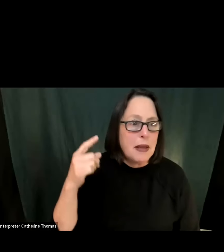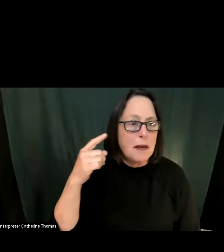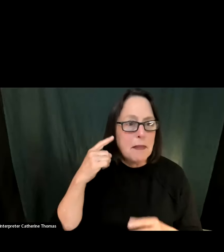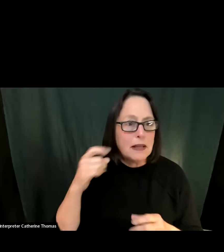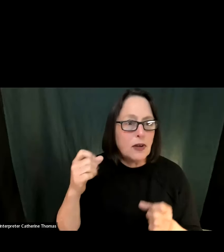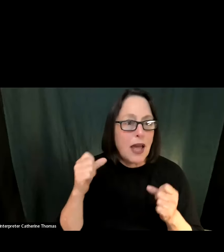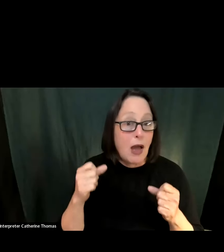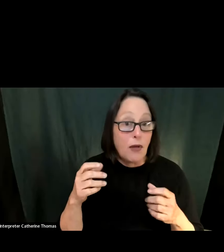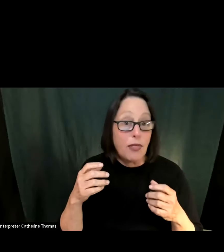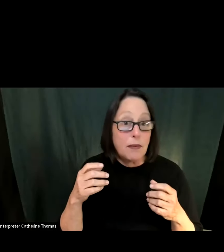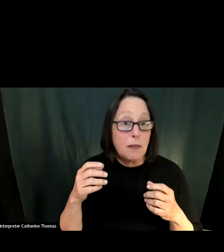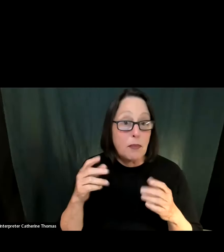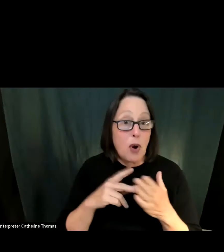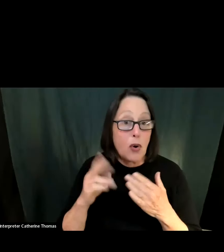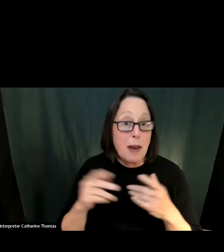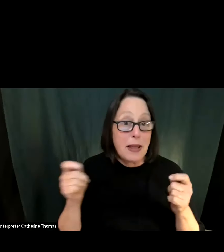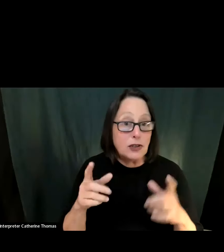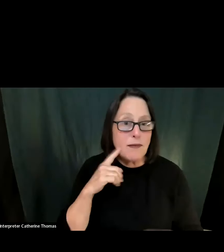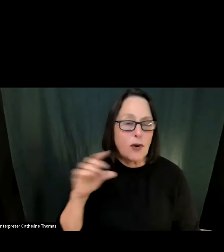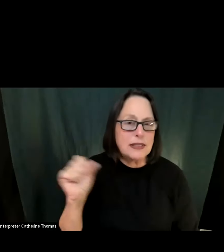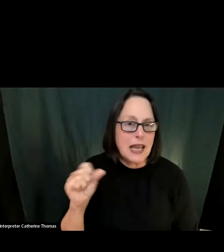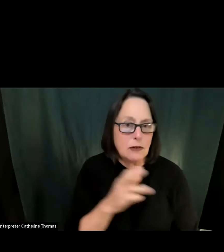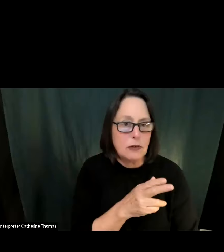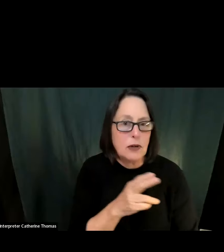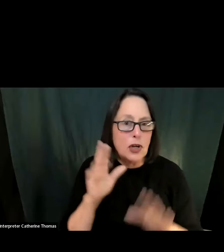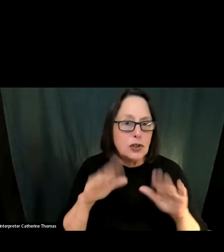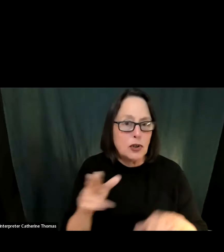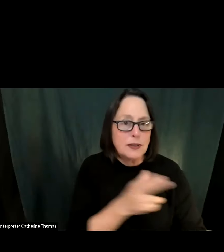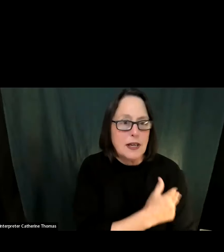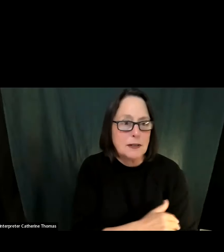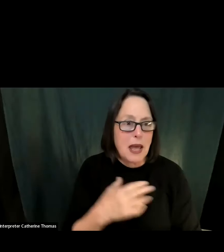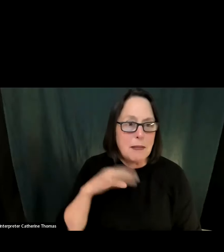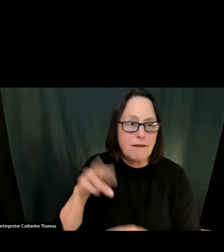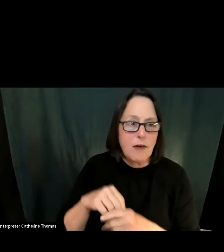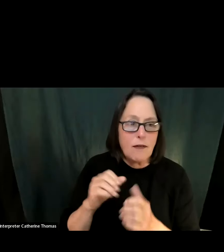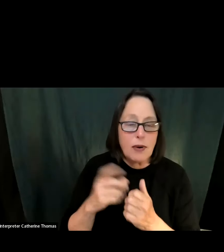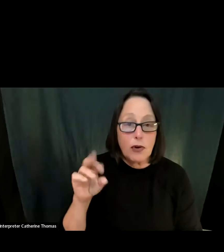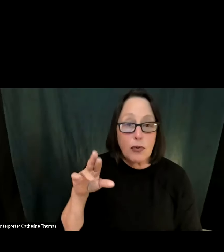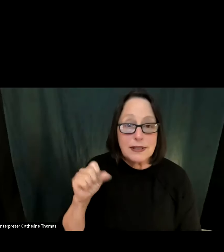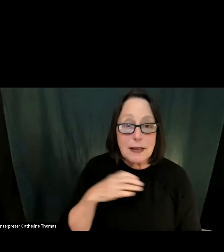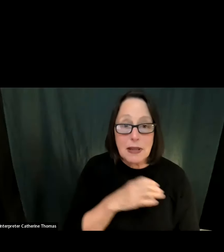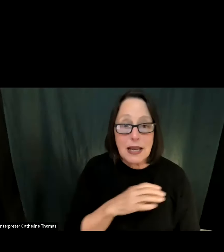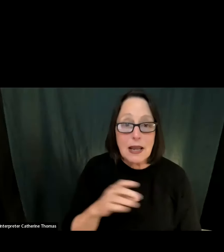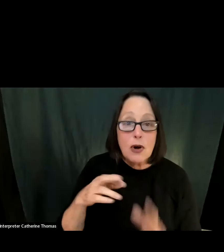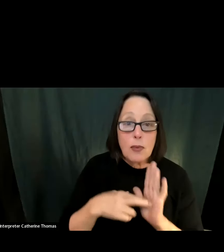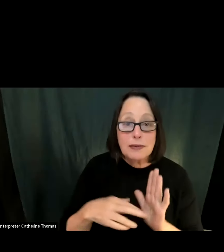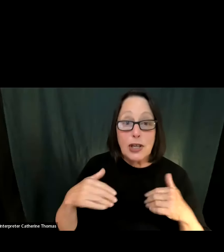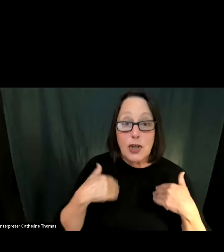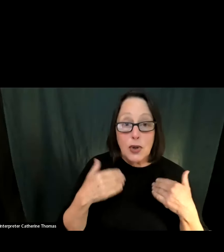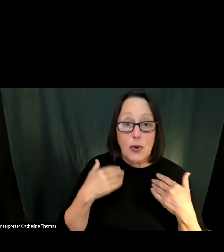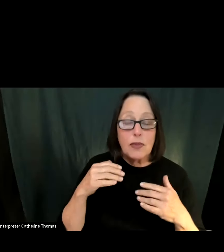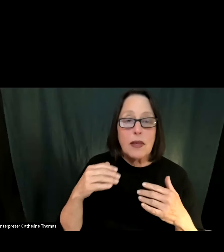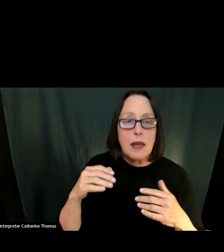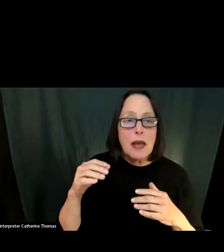Program Manager on the Community Health Team at Seattle Children's, and I sit in the seat on this CRIS Committee representing the Child and Youth Behavioral Health Work